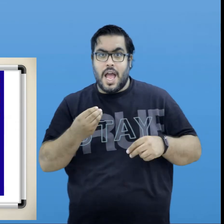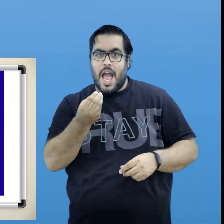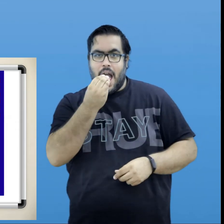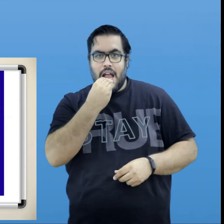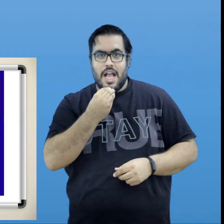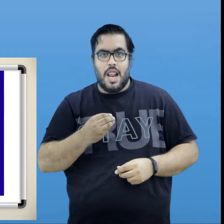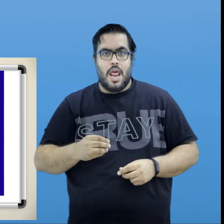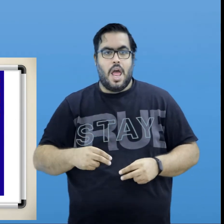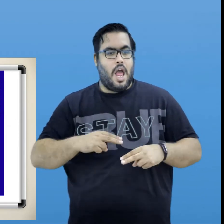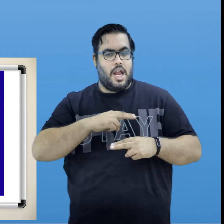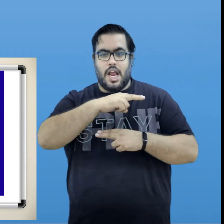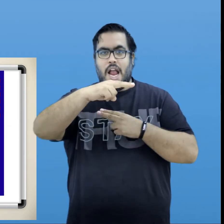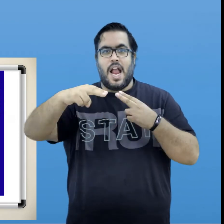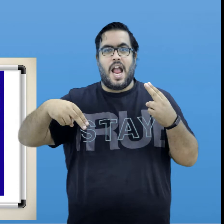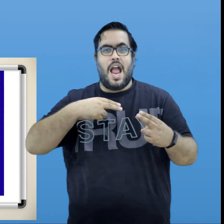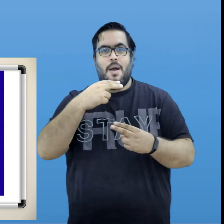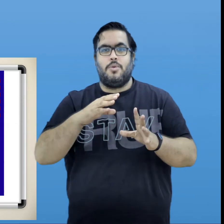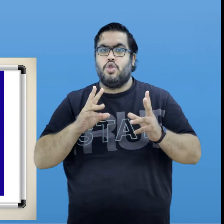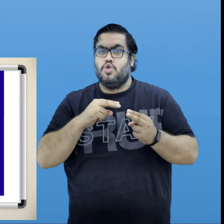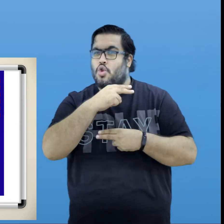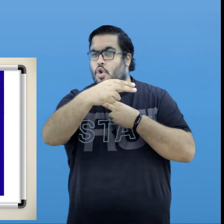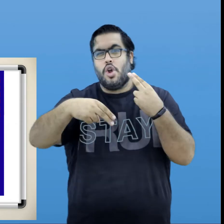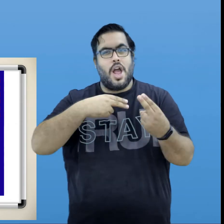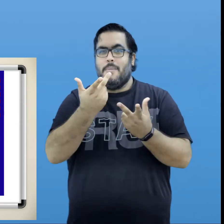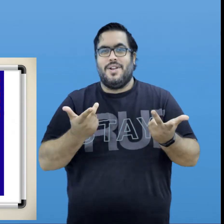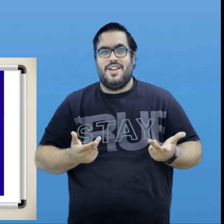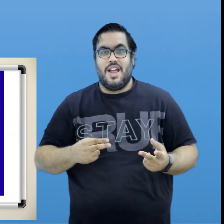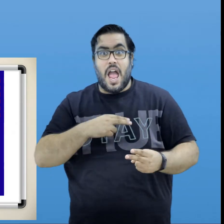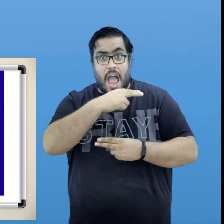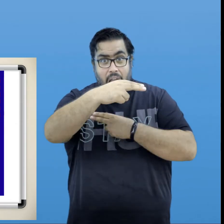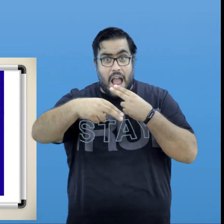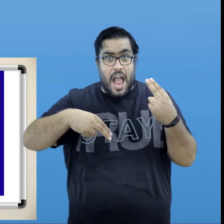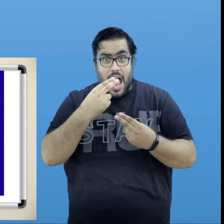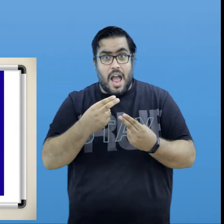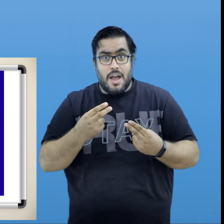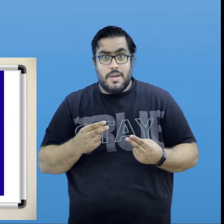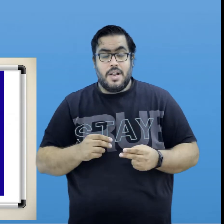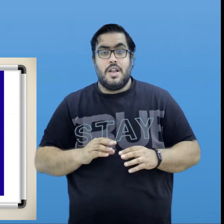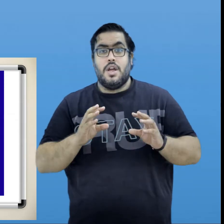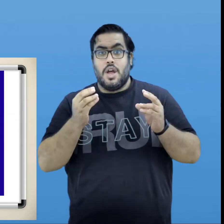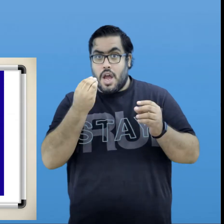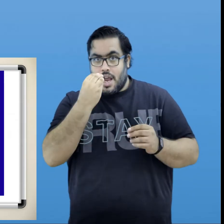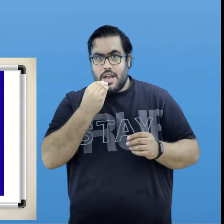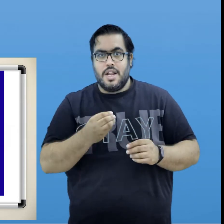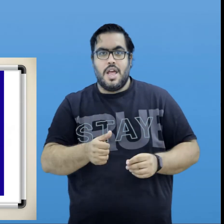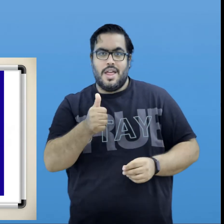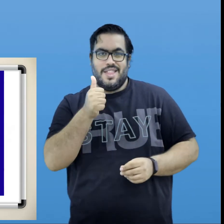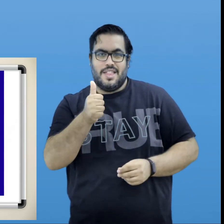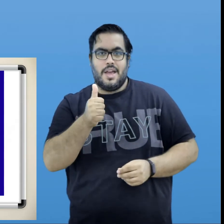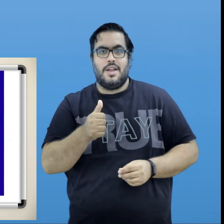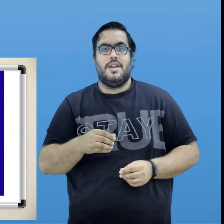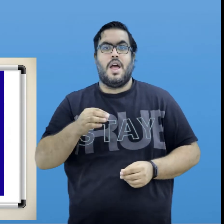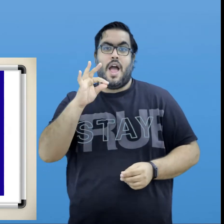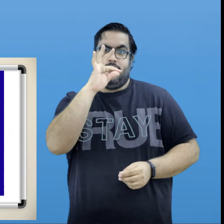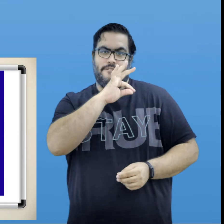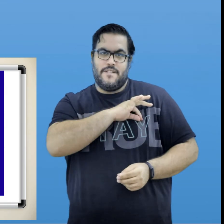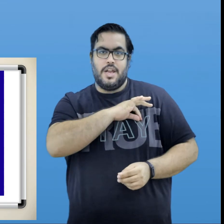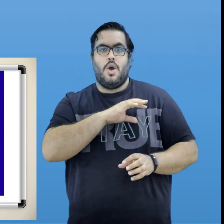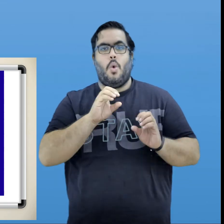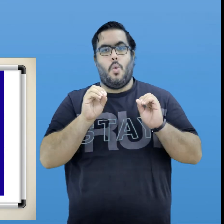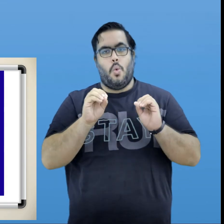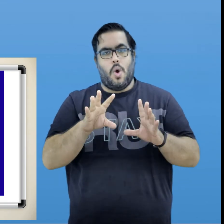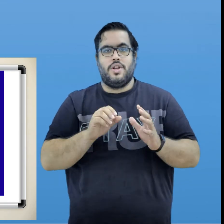meals. What does the word wholesome mean? It's an adjective, and it means